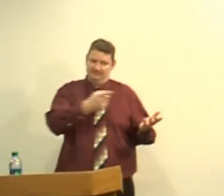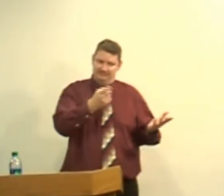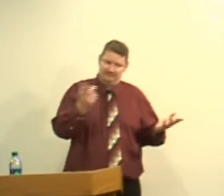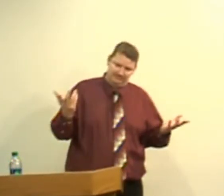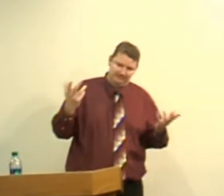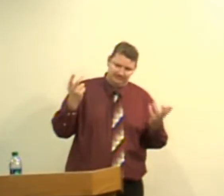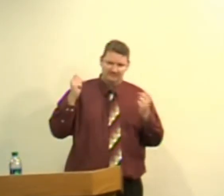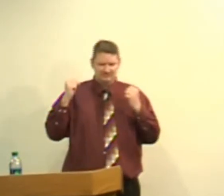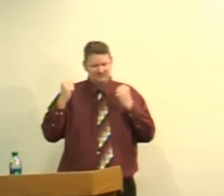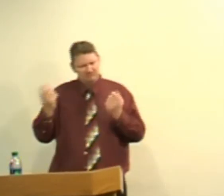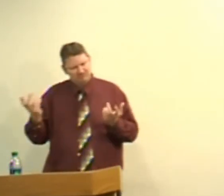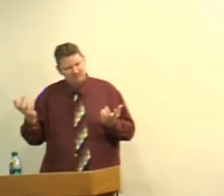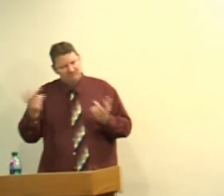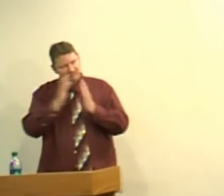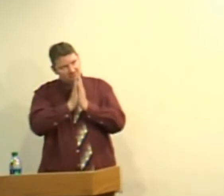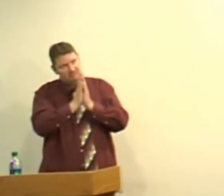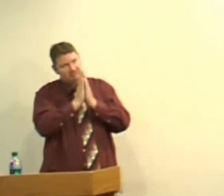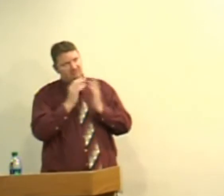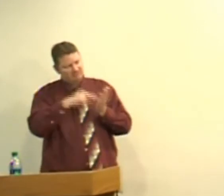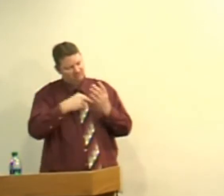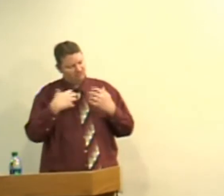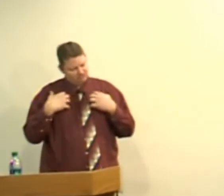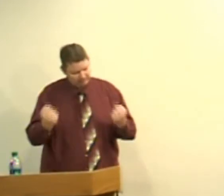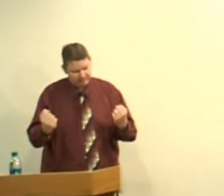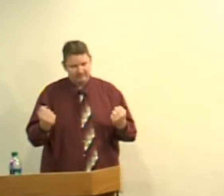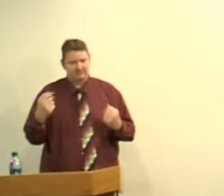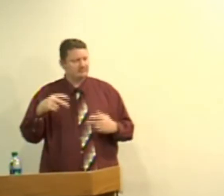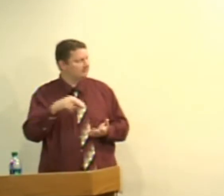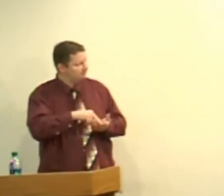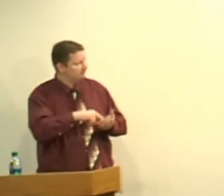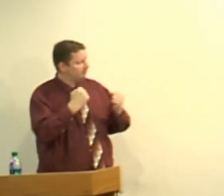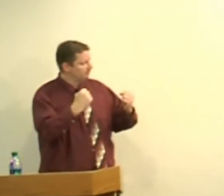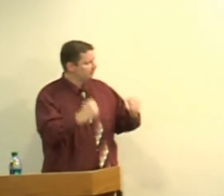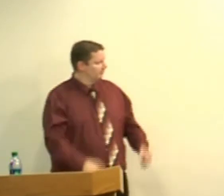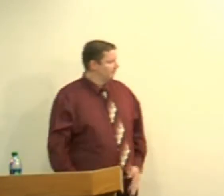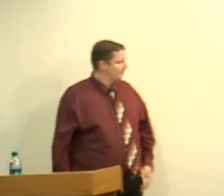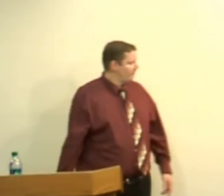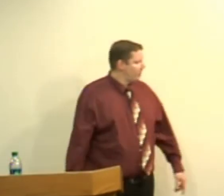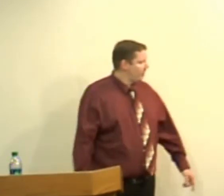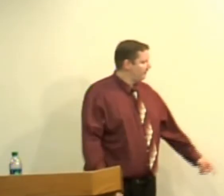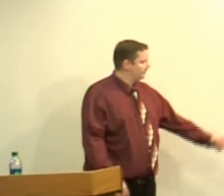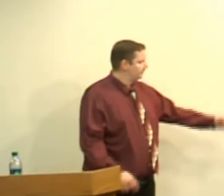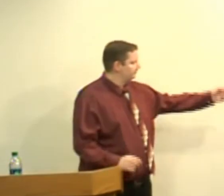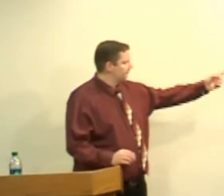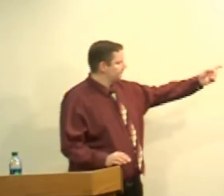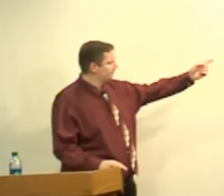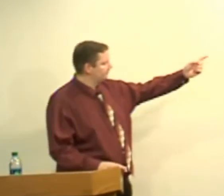about it or because we're ashamed. We pray to God. Help me to stand.